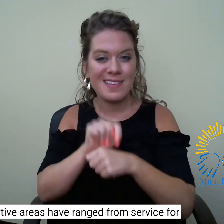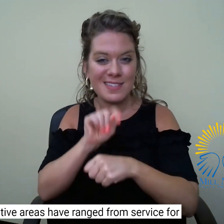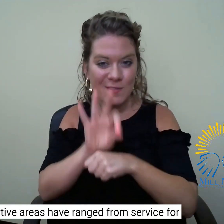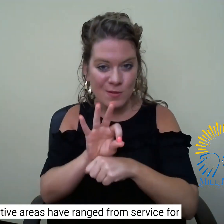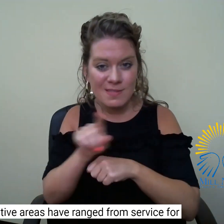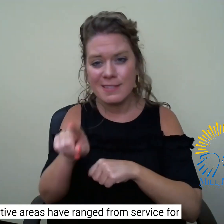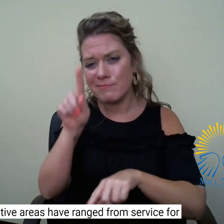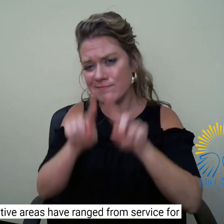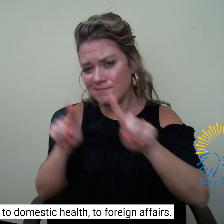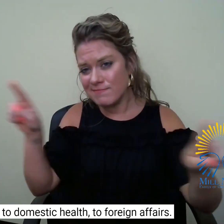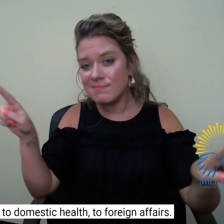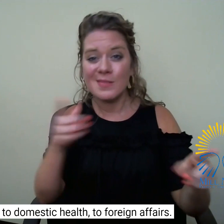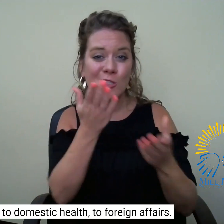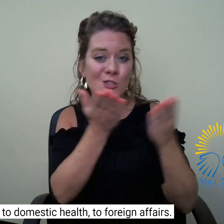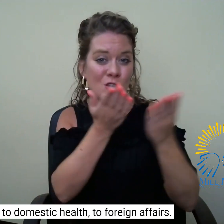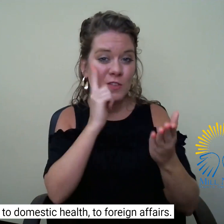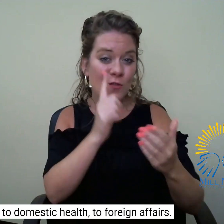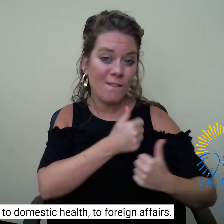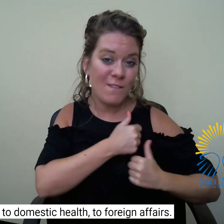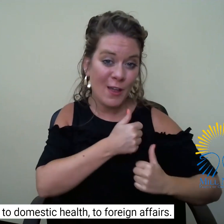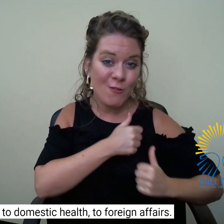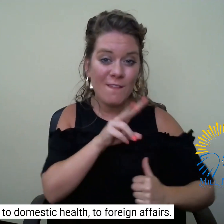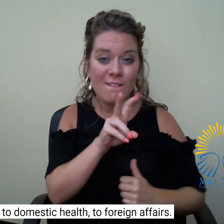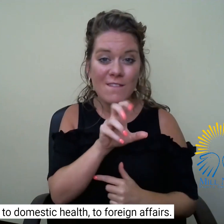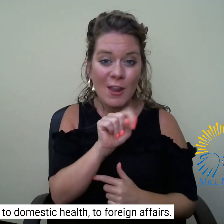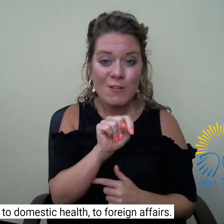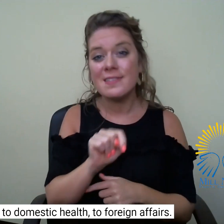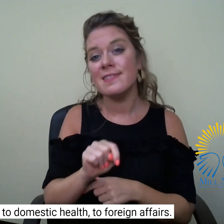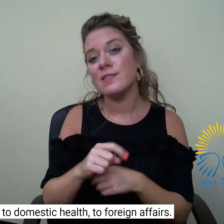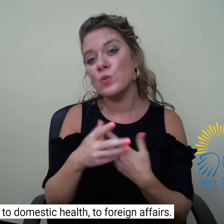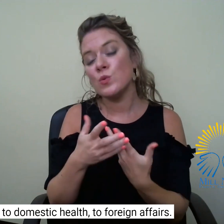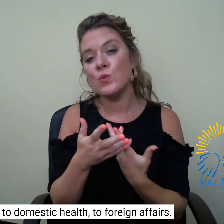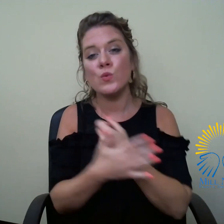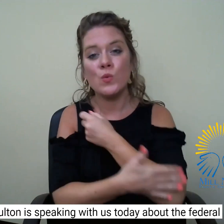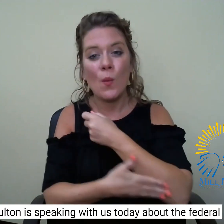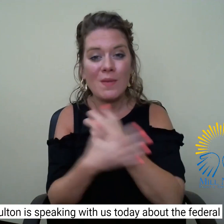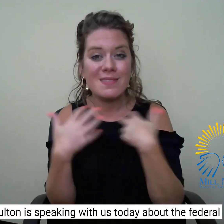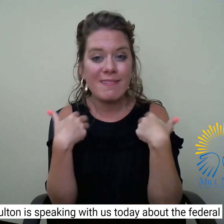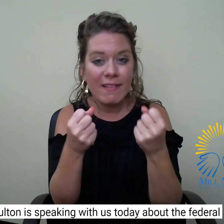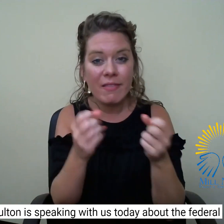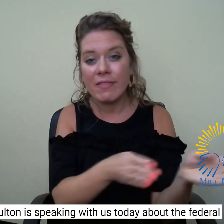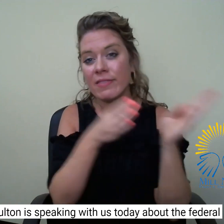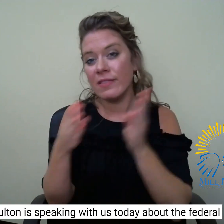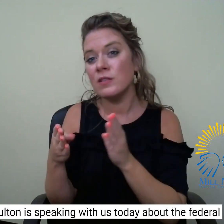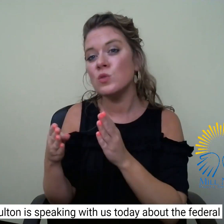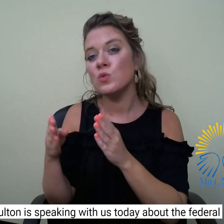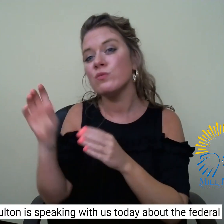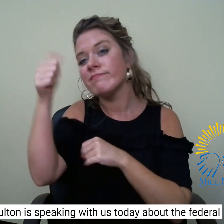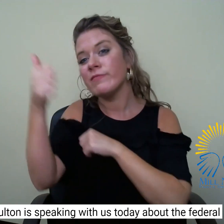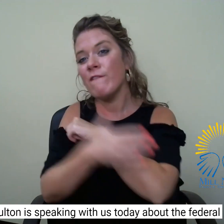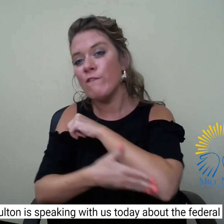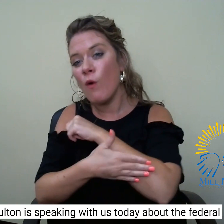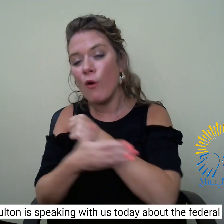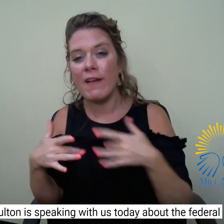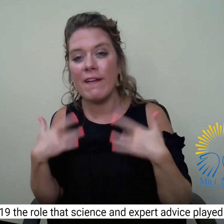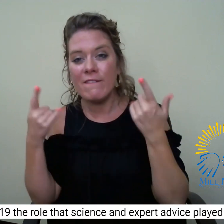ranged from service for veterans to domestic health to foreign affairs. Representative Moulton is speaking with us today about the federal response